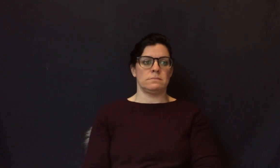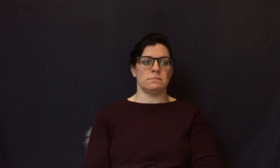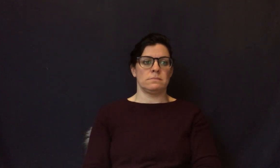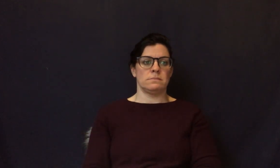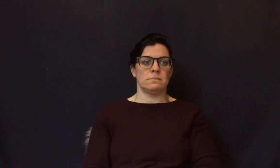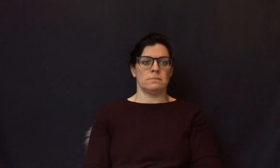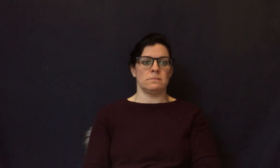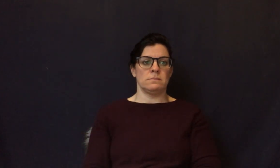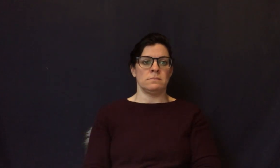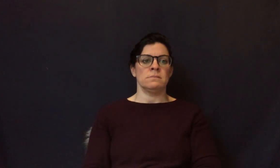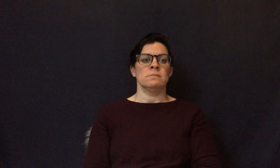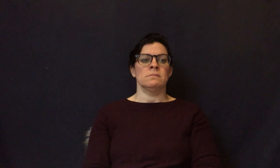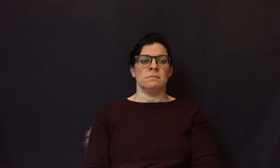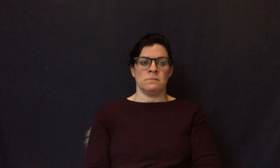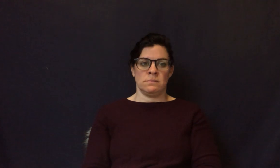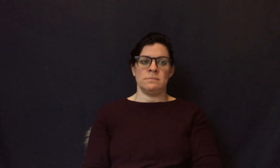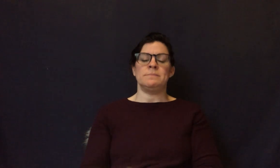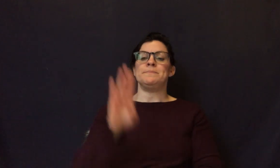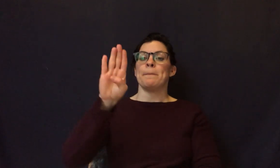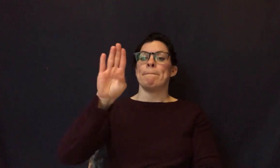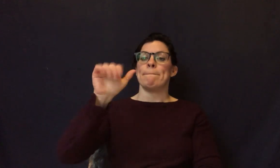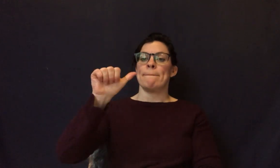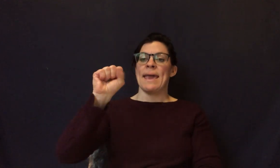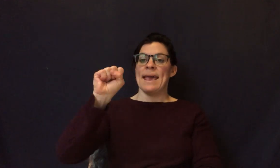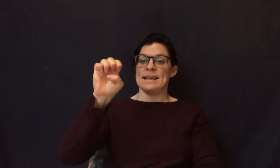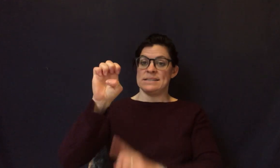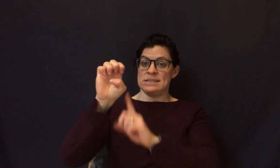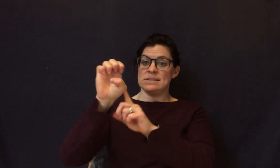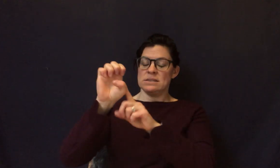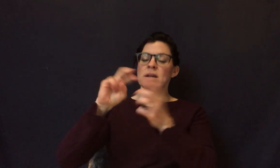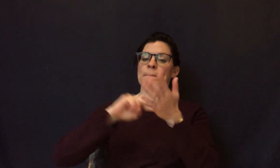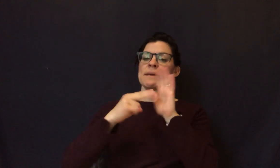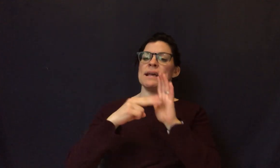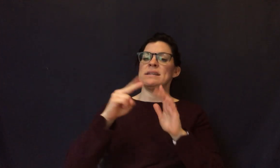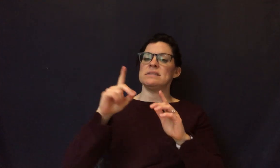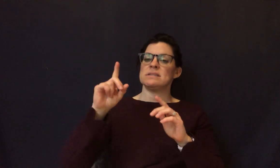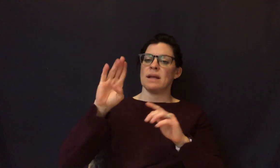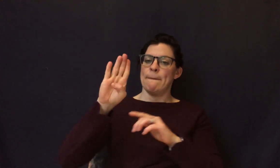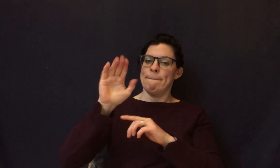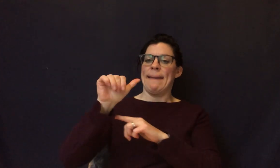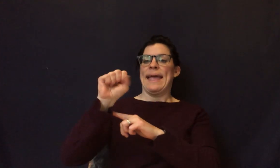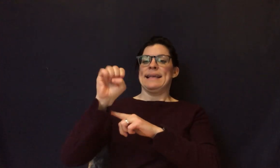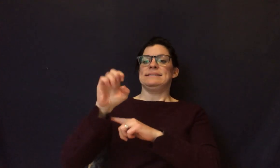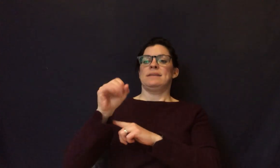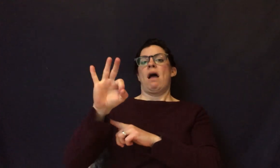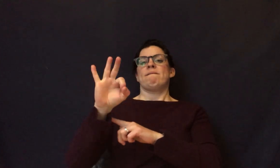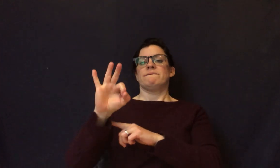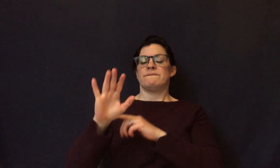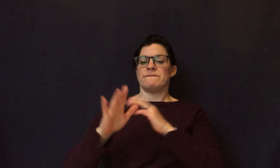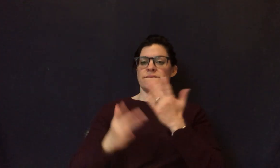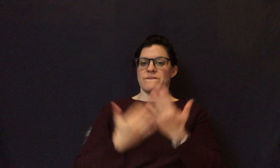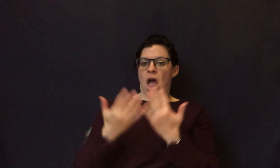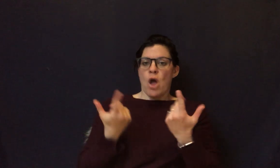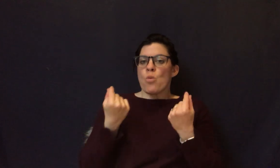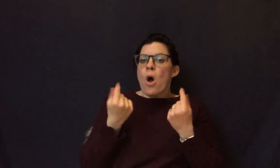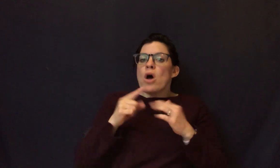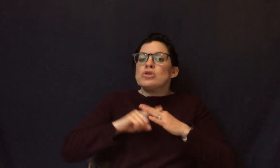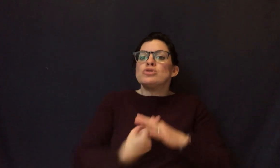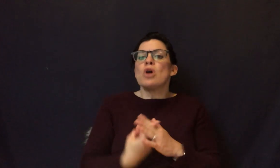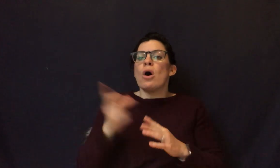is the base. This is where the fuel's sitting, right? All this is this big flame shooting up. So you want to get to the base of the fire where the